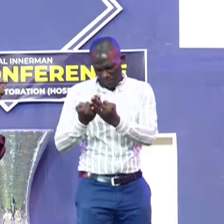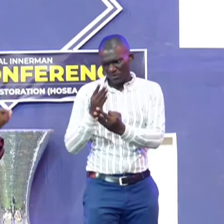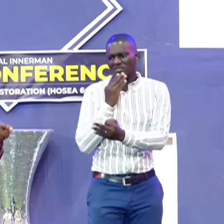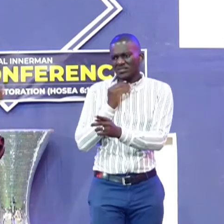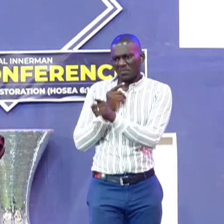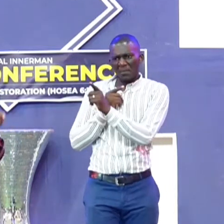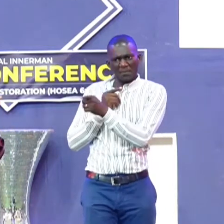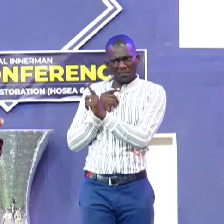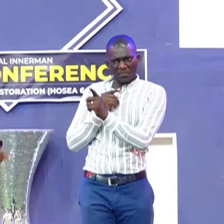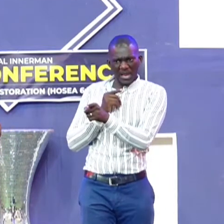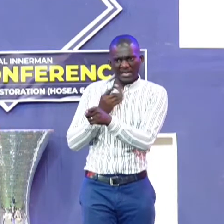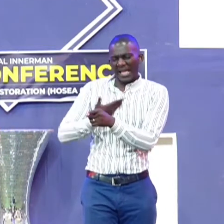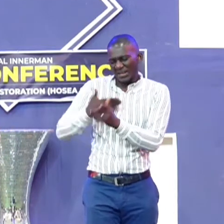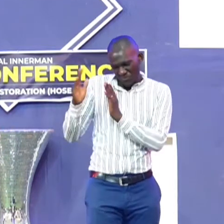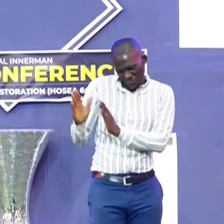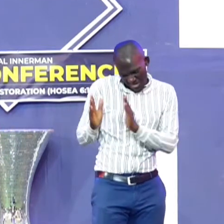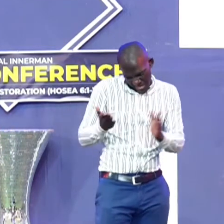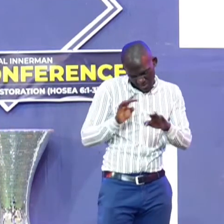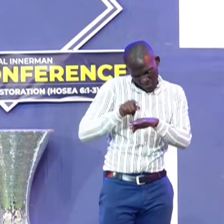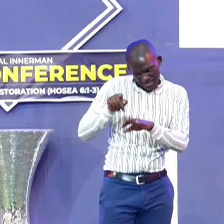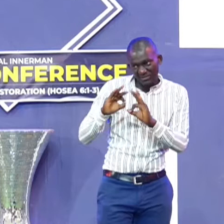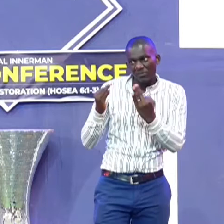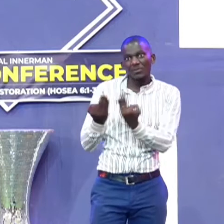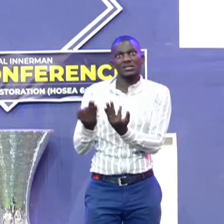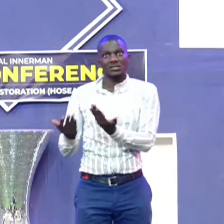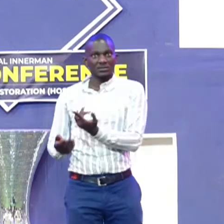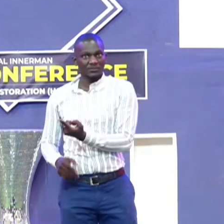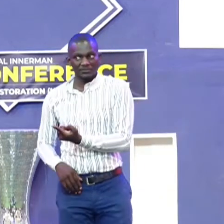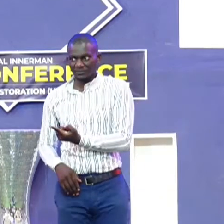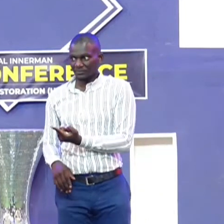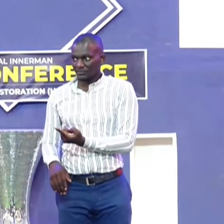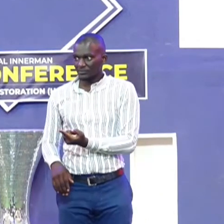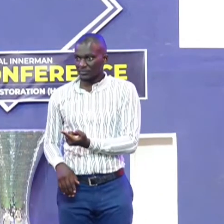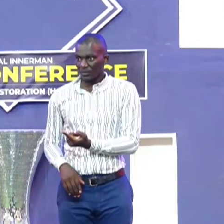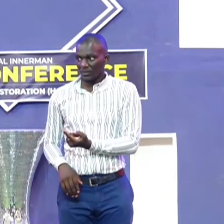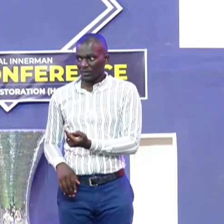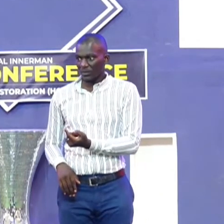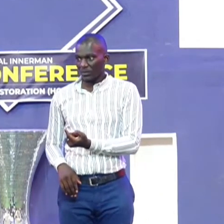purpose. And even to show that he had a plan on the family of